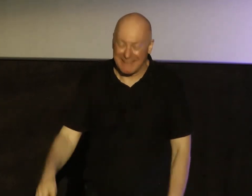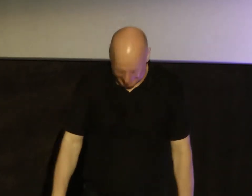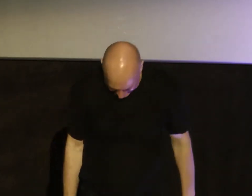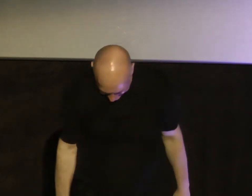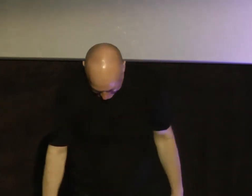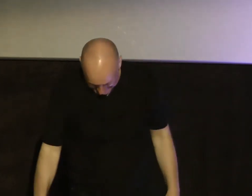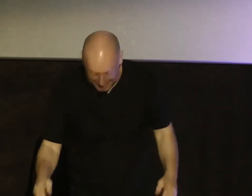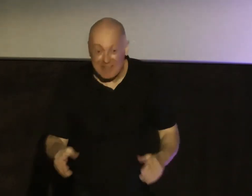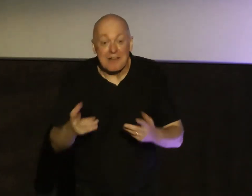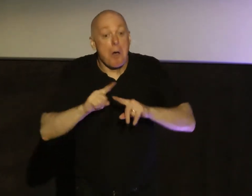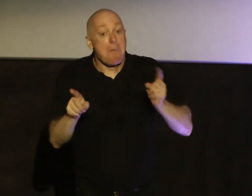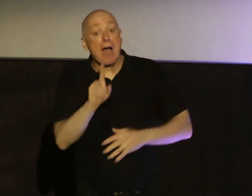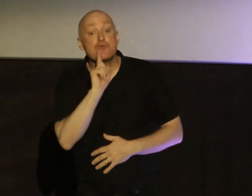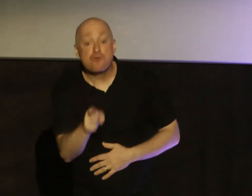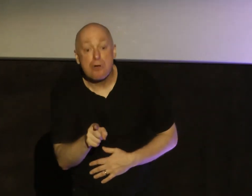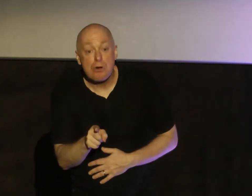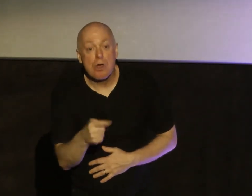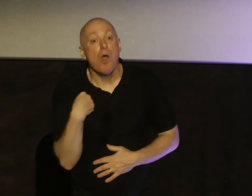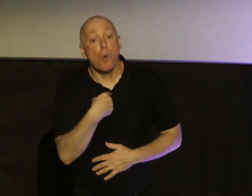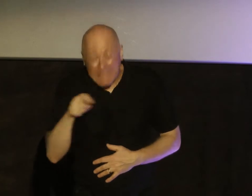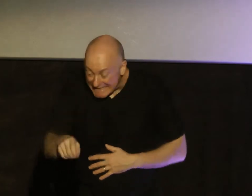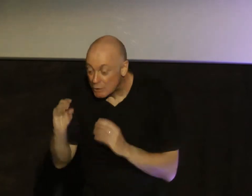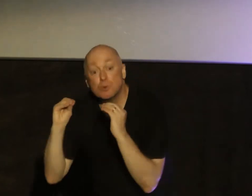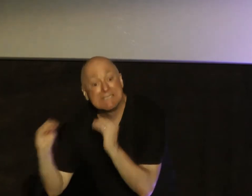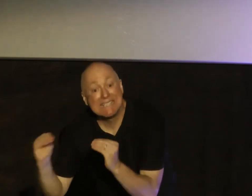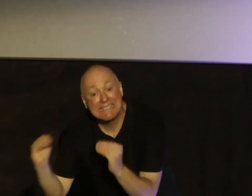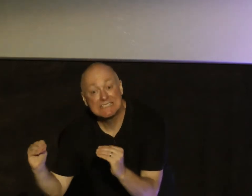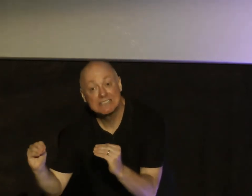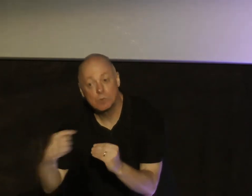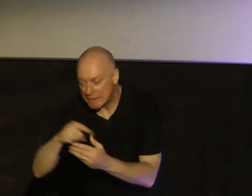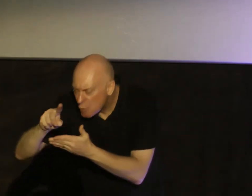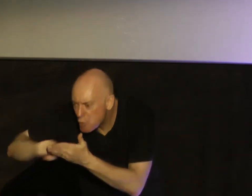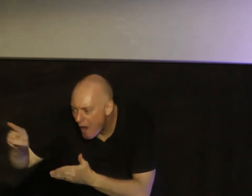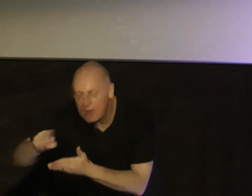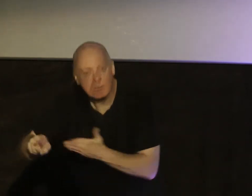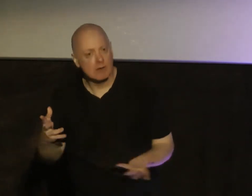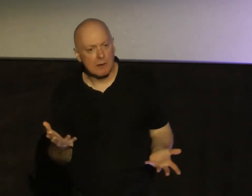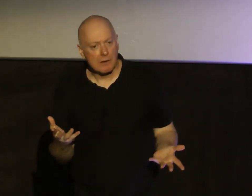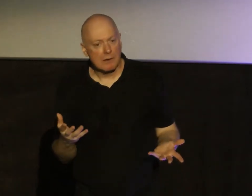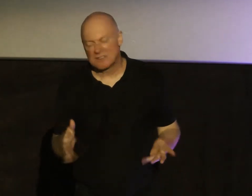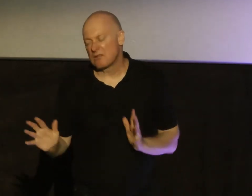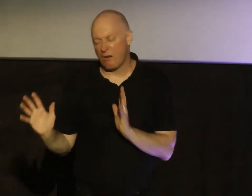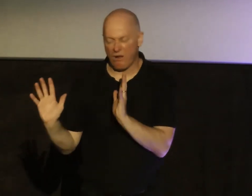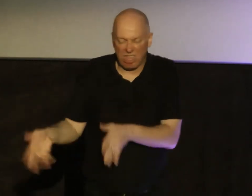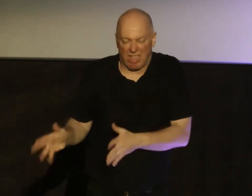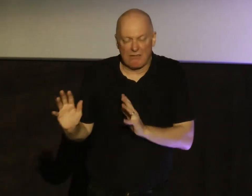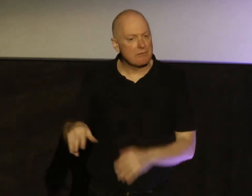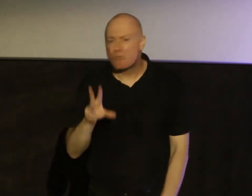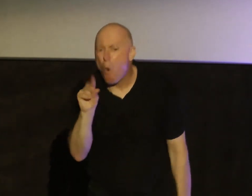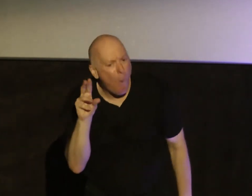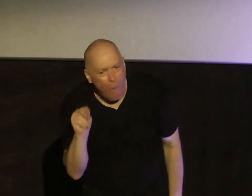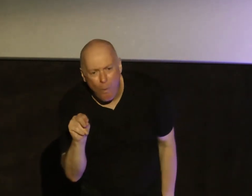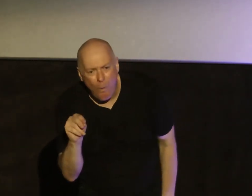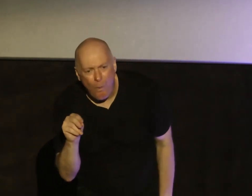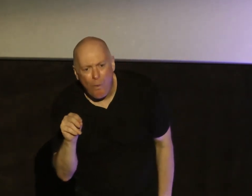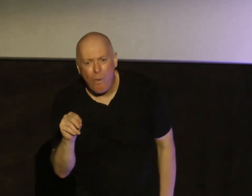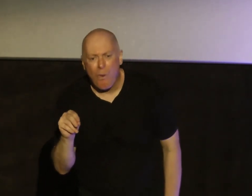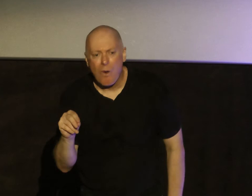But isn't that true? Unless we teach, unless we correct these things in us, our sinful nature moves us to a sense of entitlement.